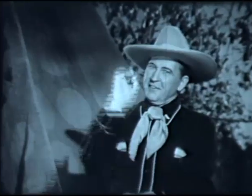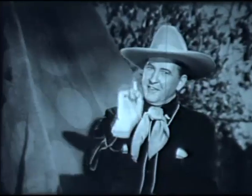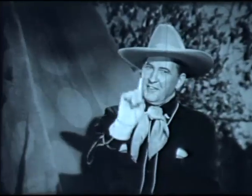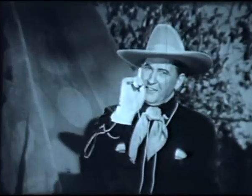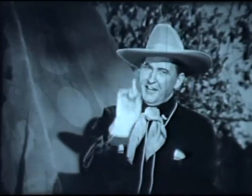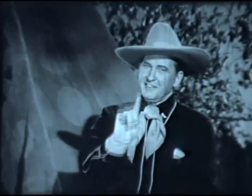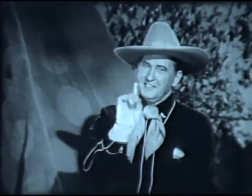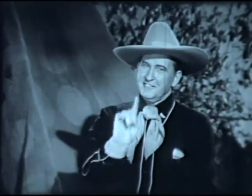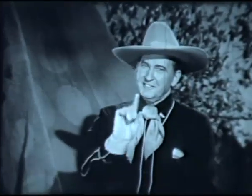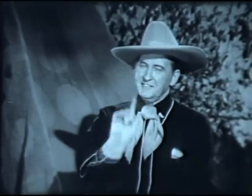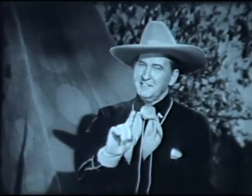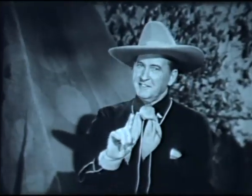That